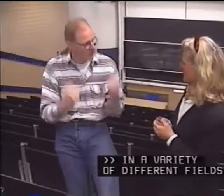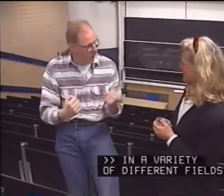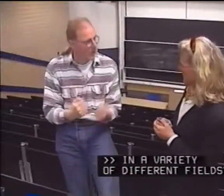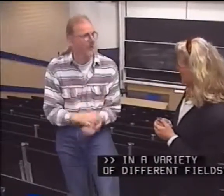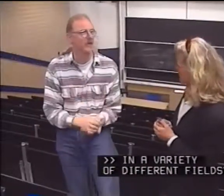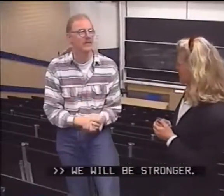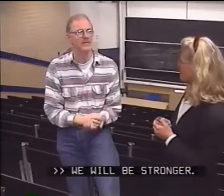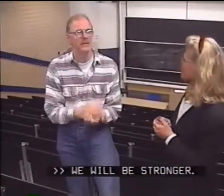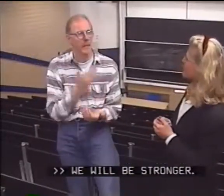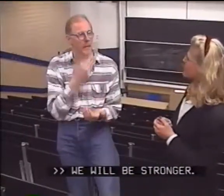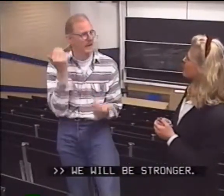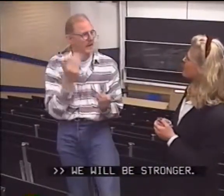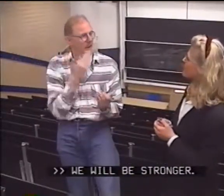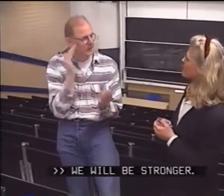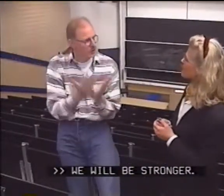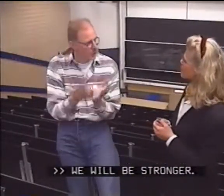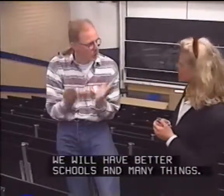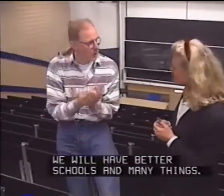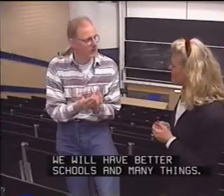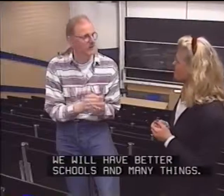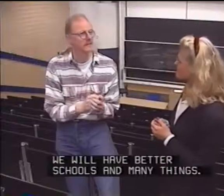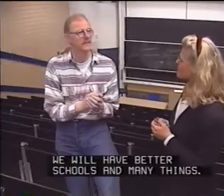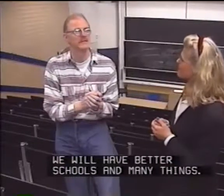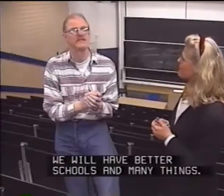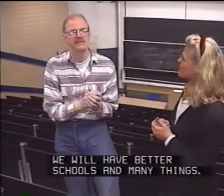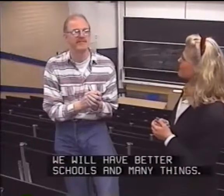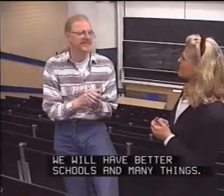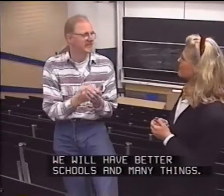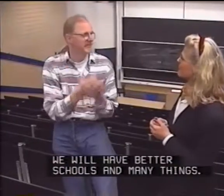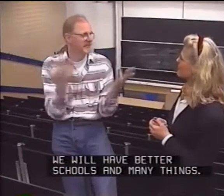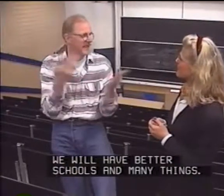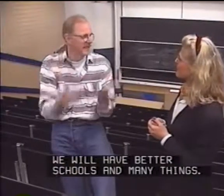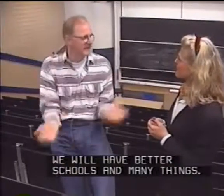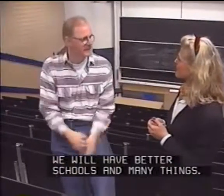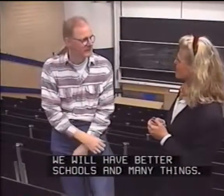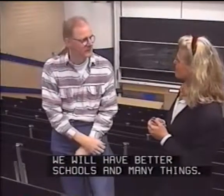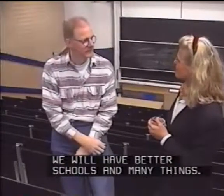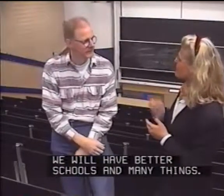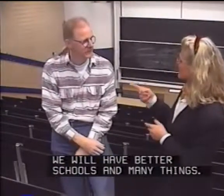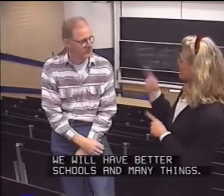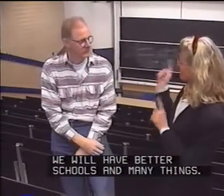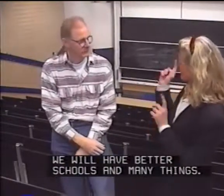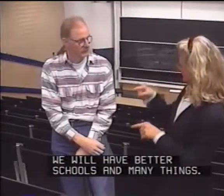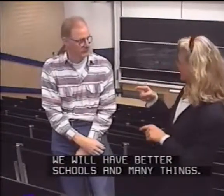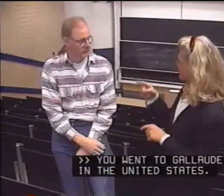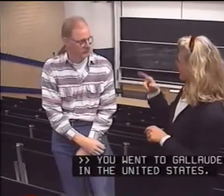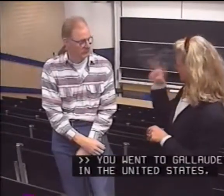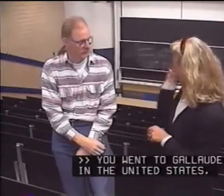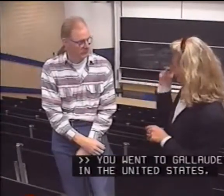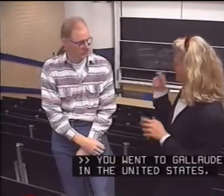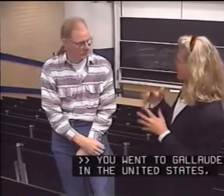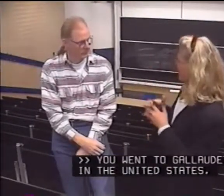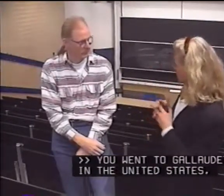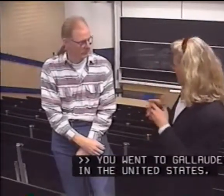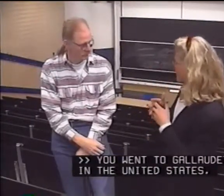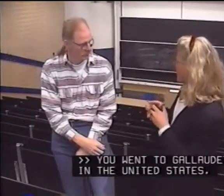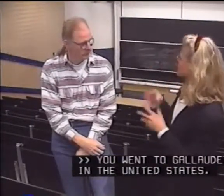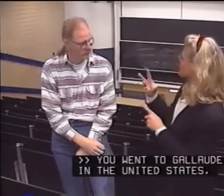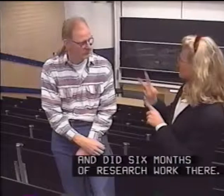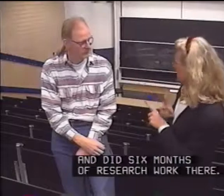We will be stronger. We will have better schools and many things. You went to Gallaudet in the United States and did